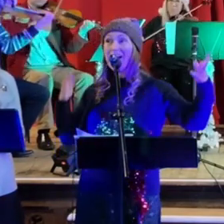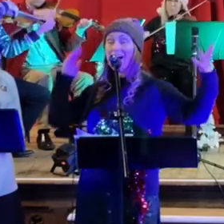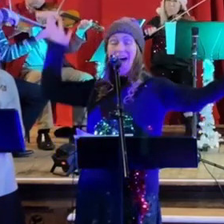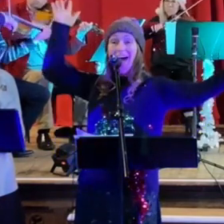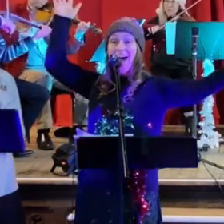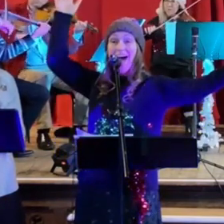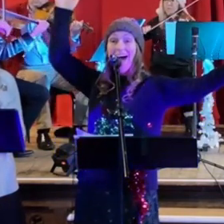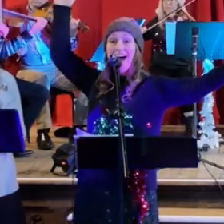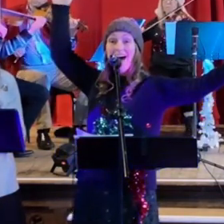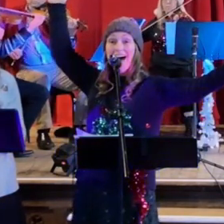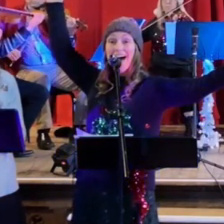love.